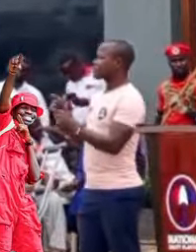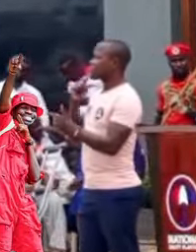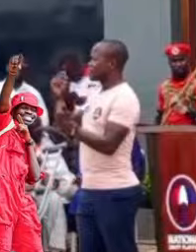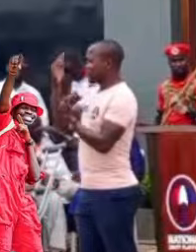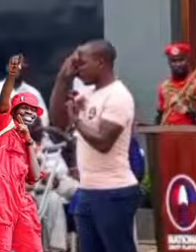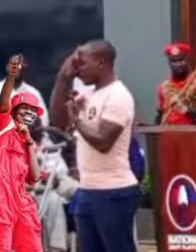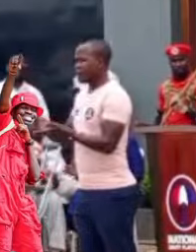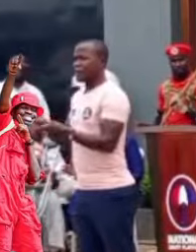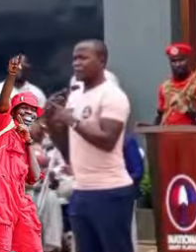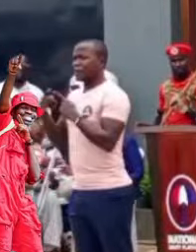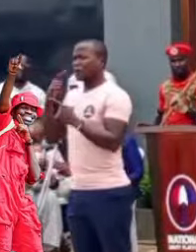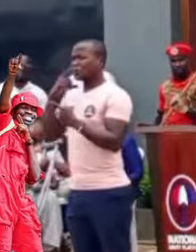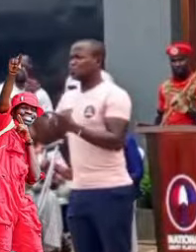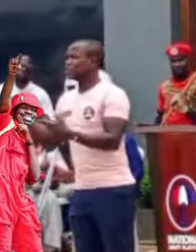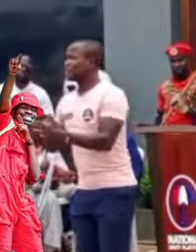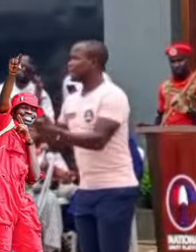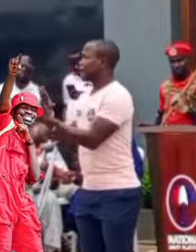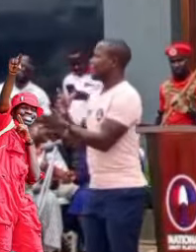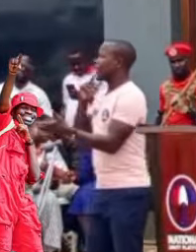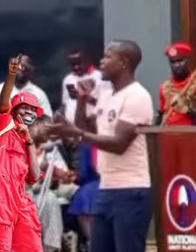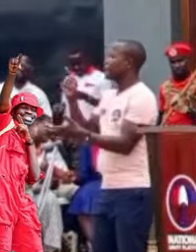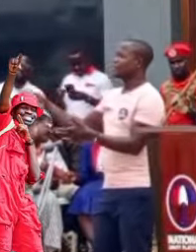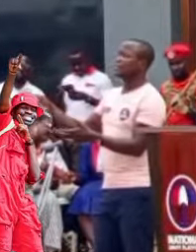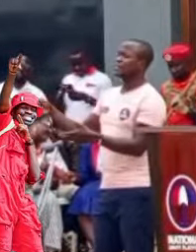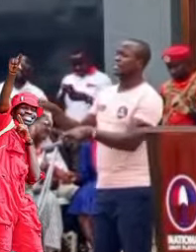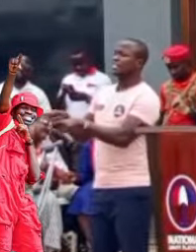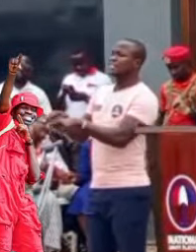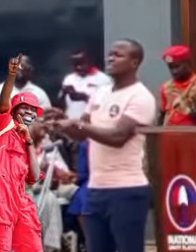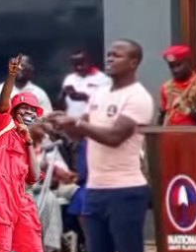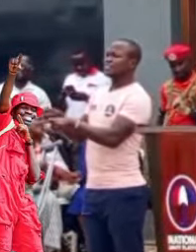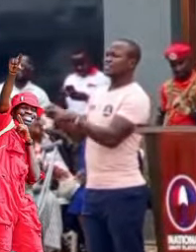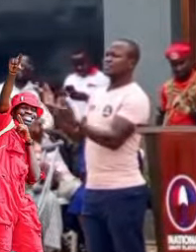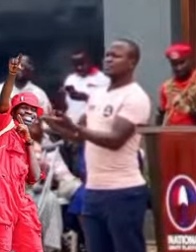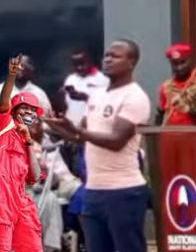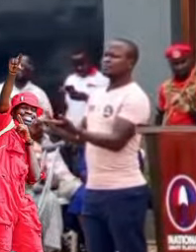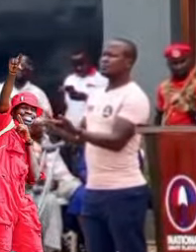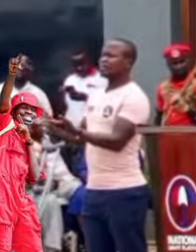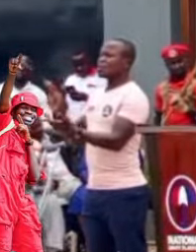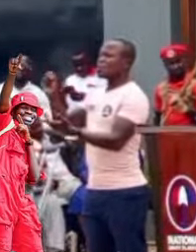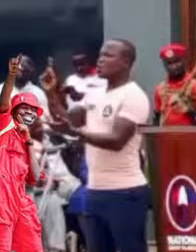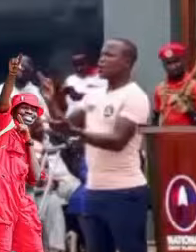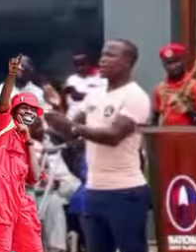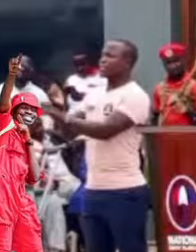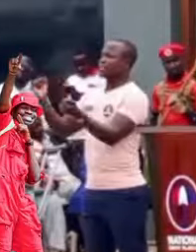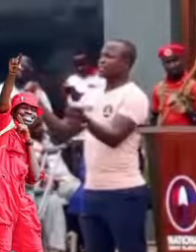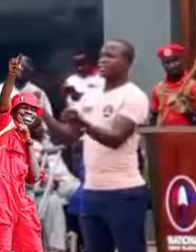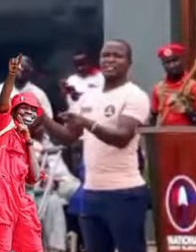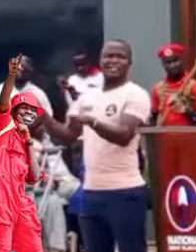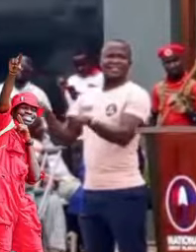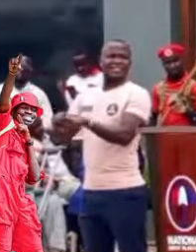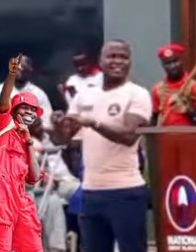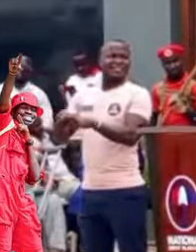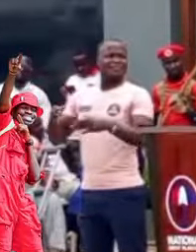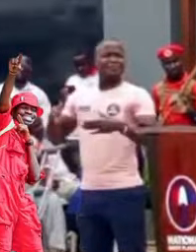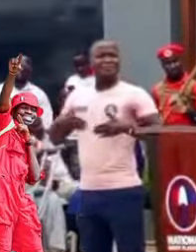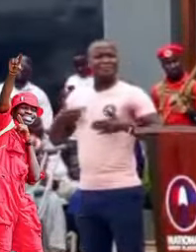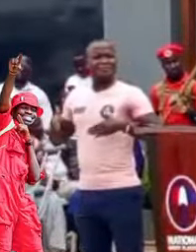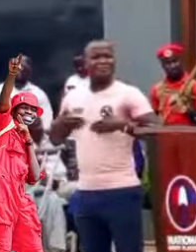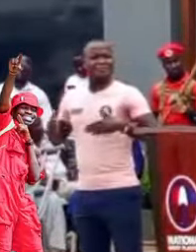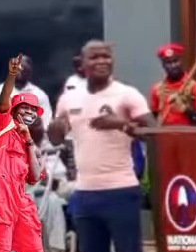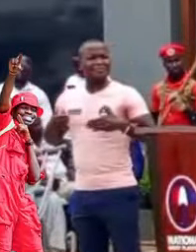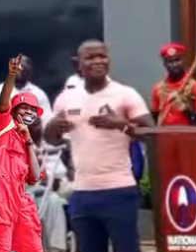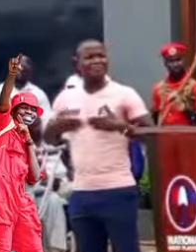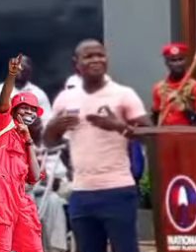So, olaba bakwata Umar Magala. Nema musake misangeju. Tewali alisefu. Sanyu senukula bako mama.